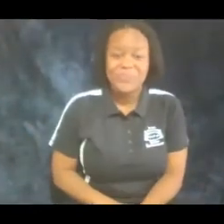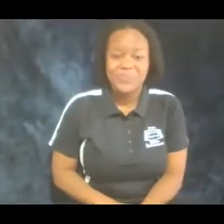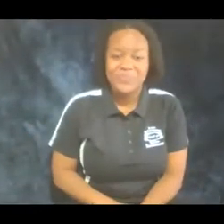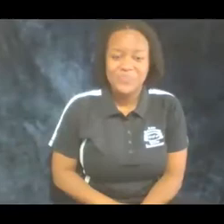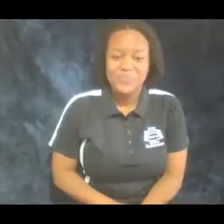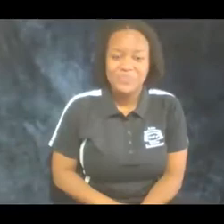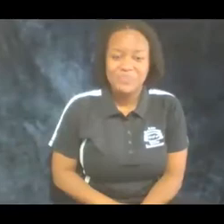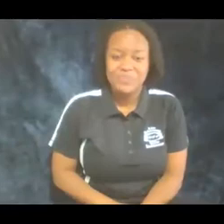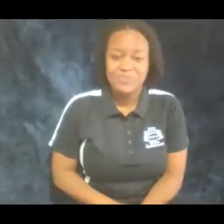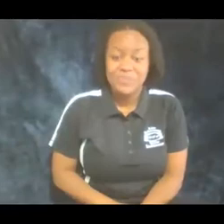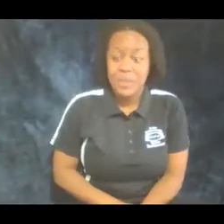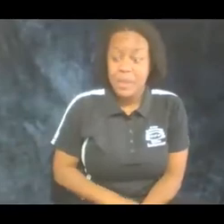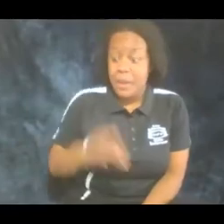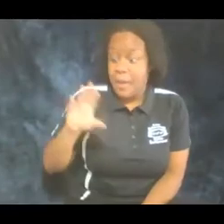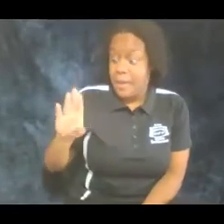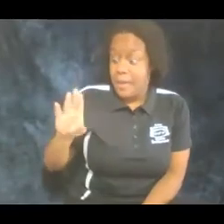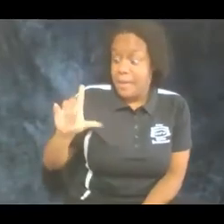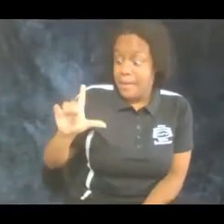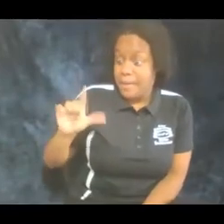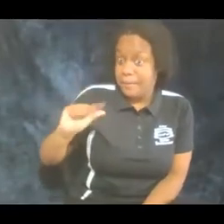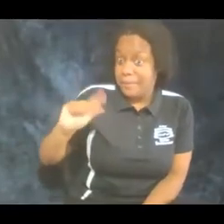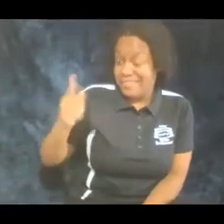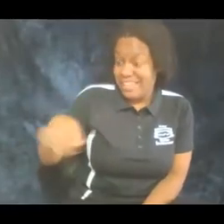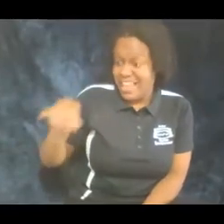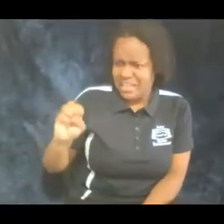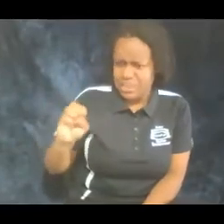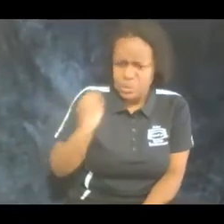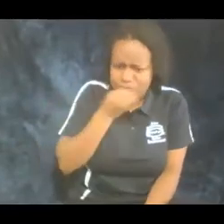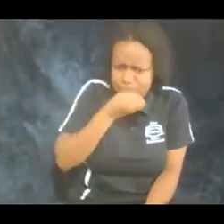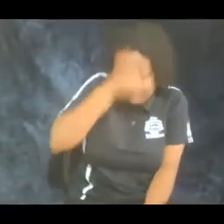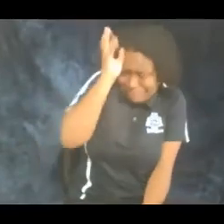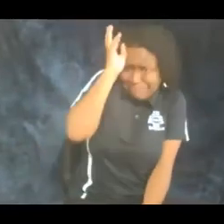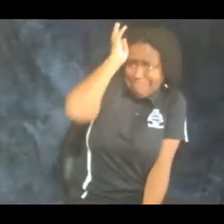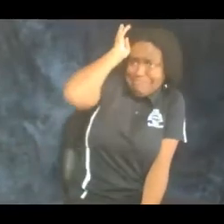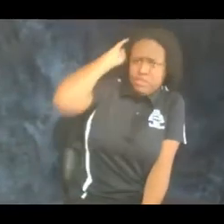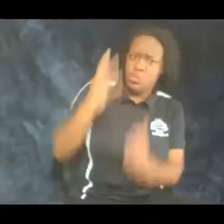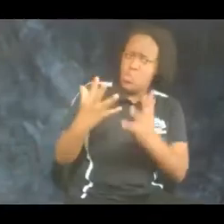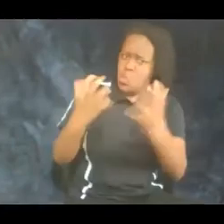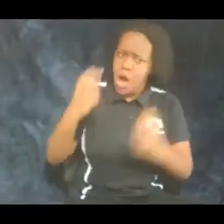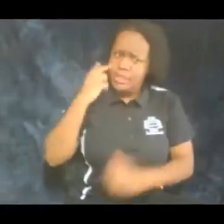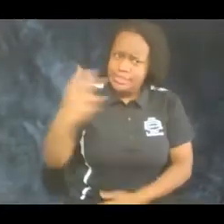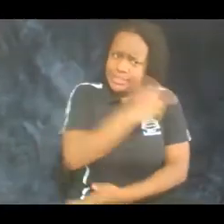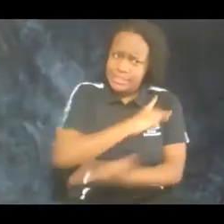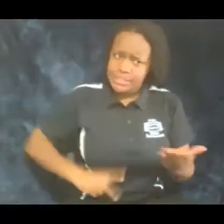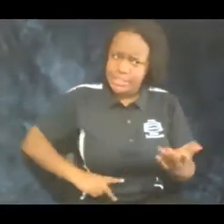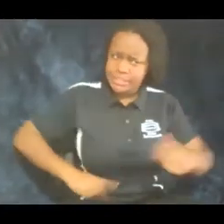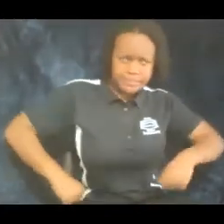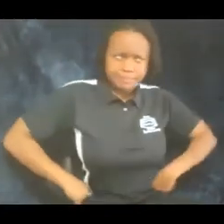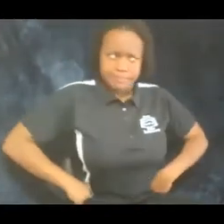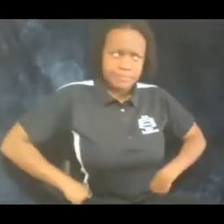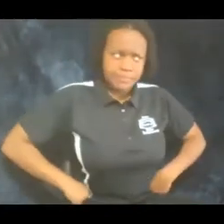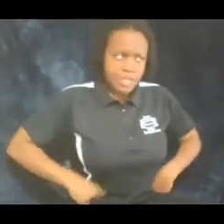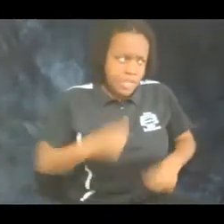"Blaze, the world's most fearsome dragon, wishes to see the king," bellowed a voice, filling the air with flames and